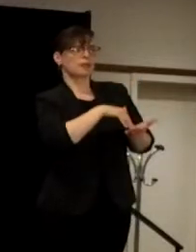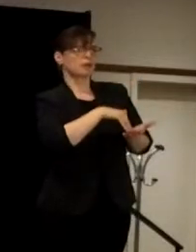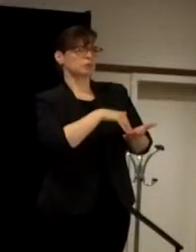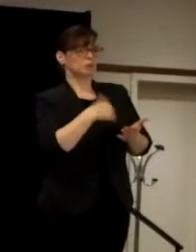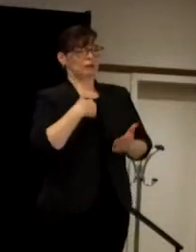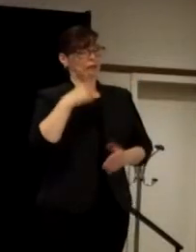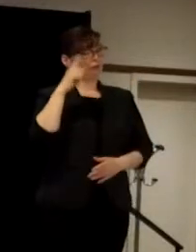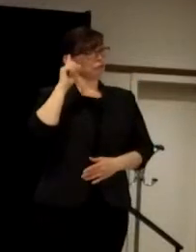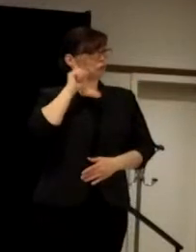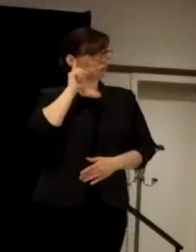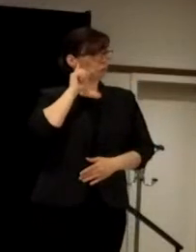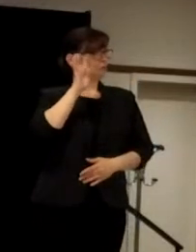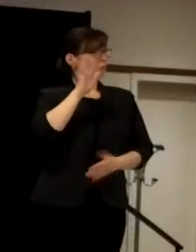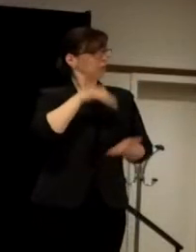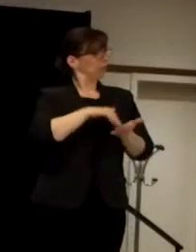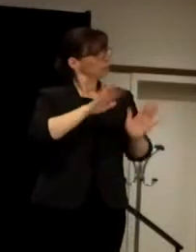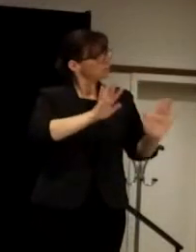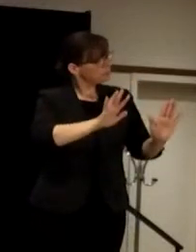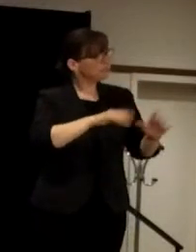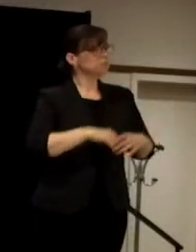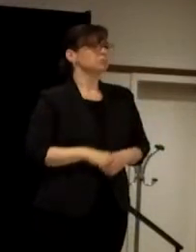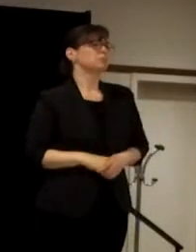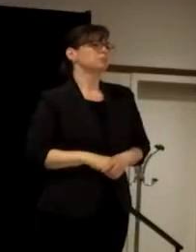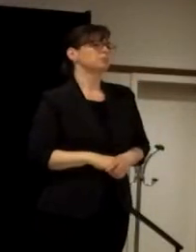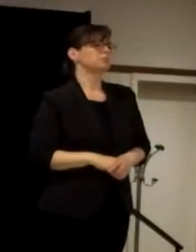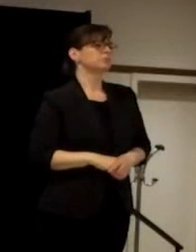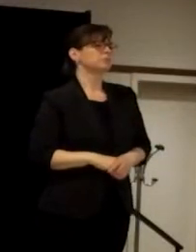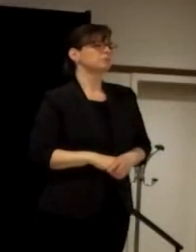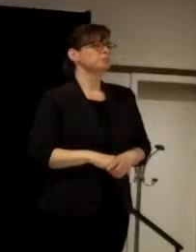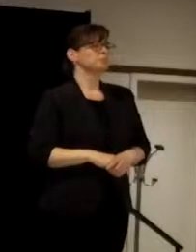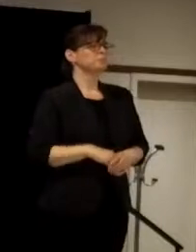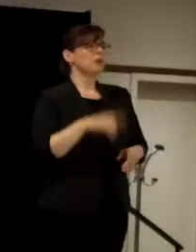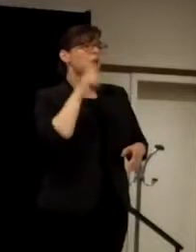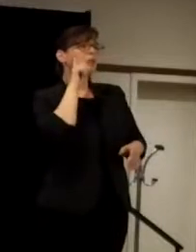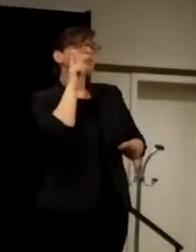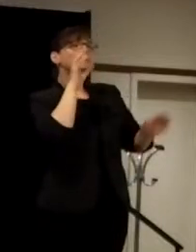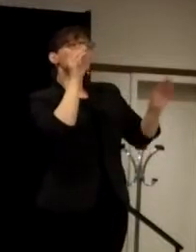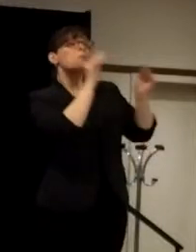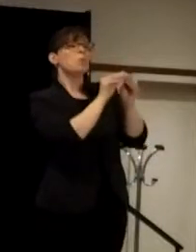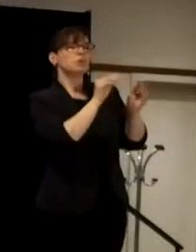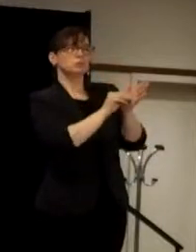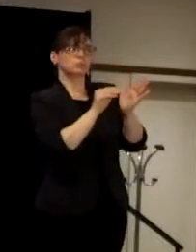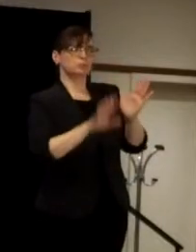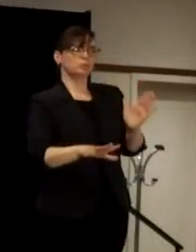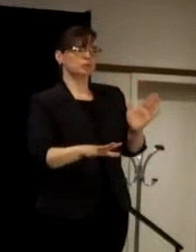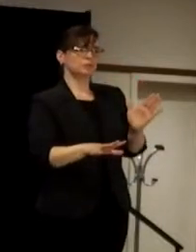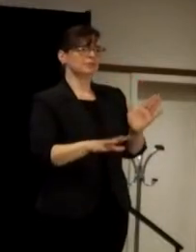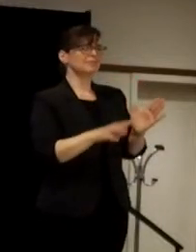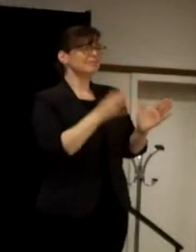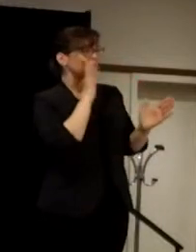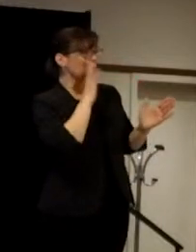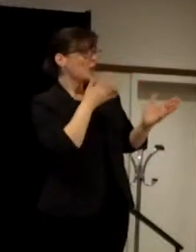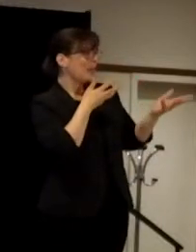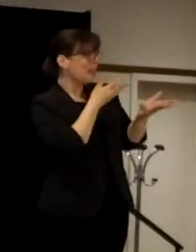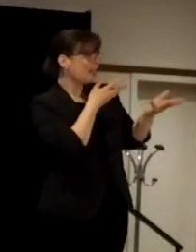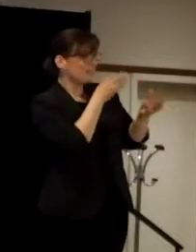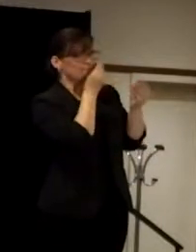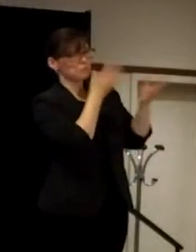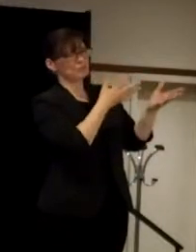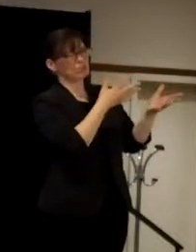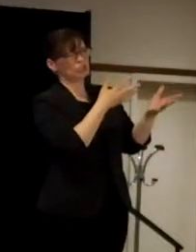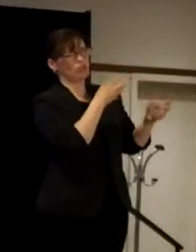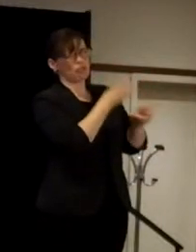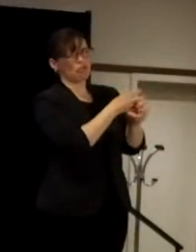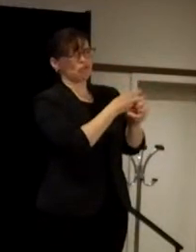but it's very hard. The data. So again, the data. It's tough on the data because there's so many different points of